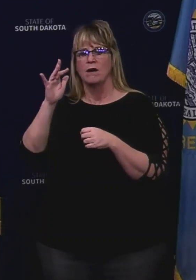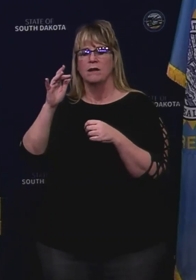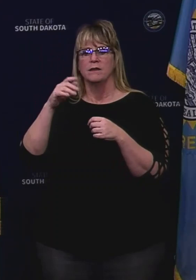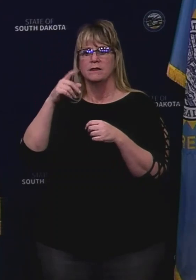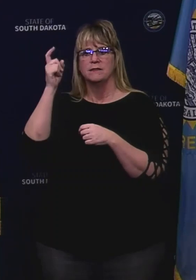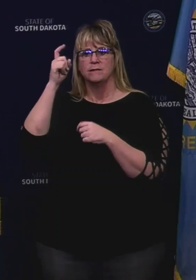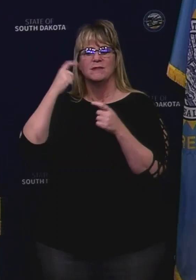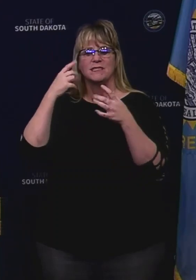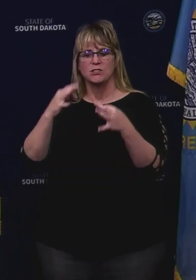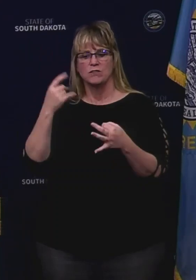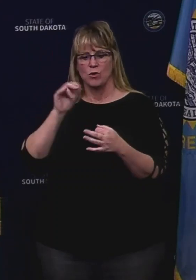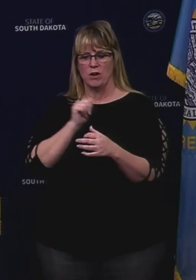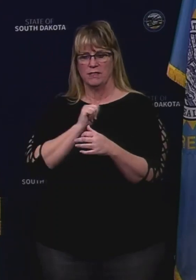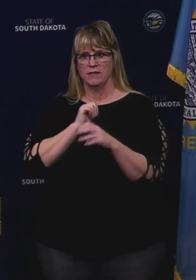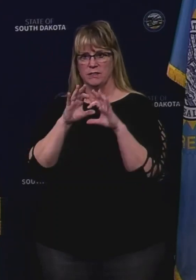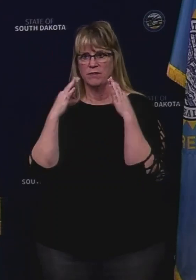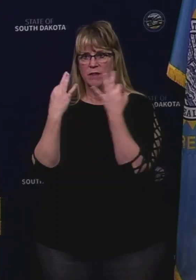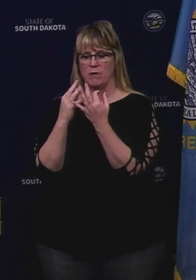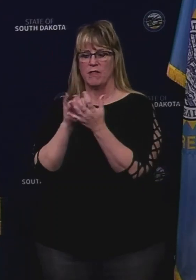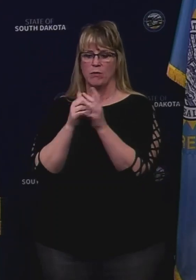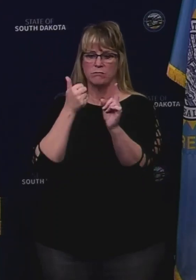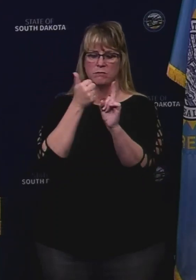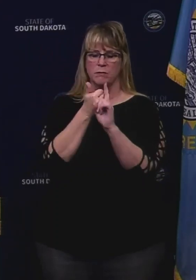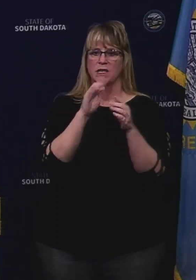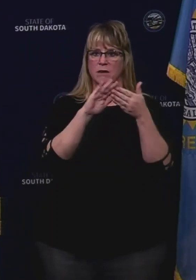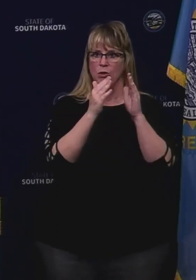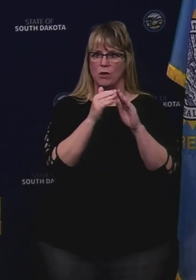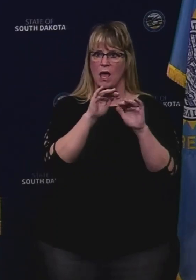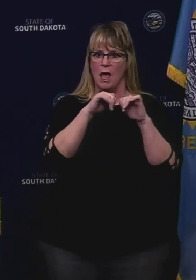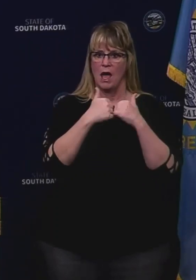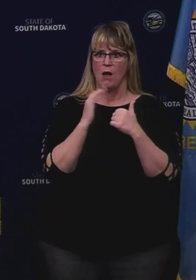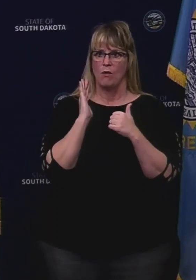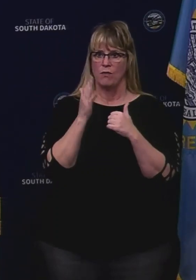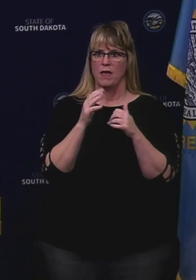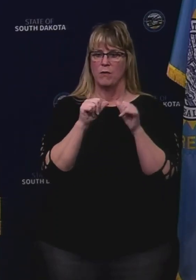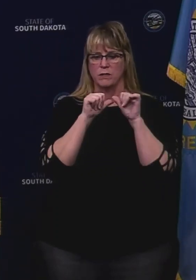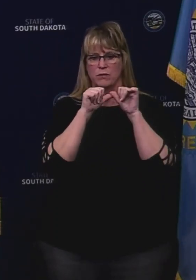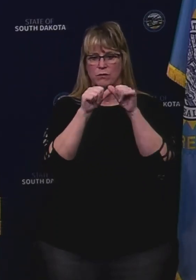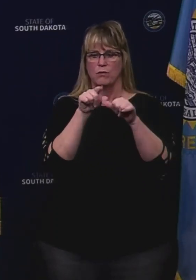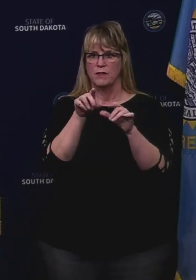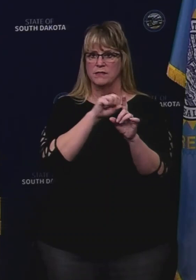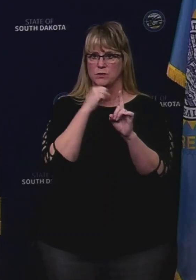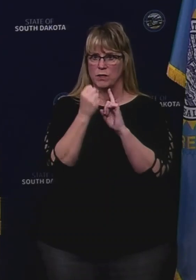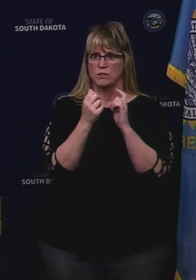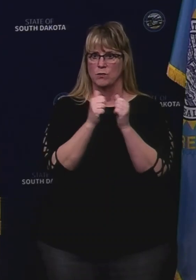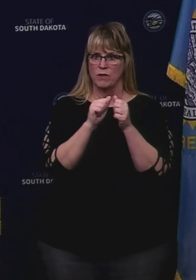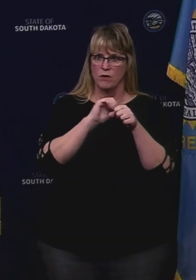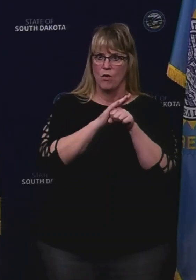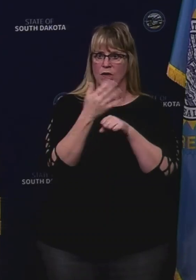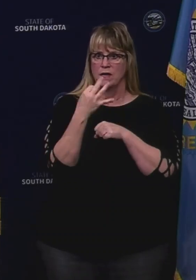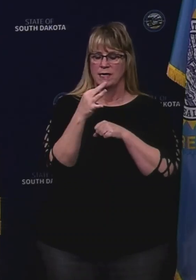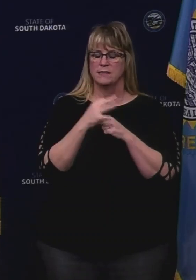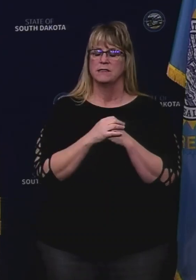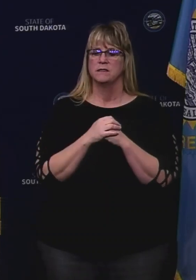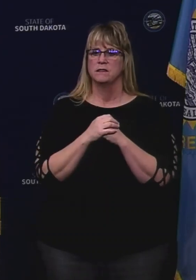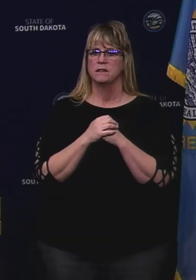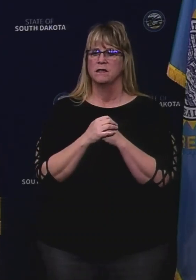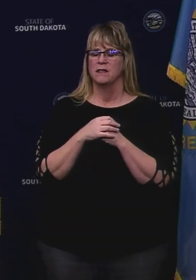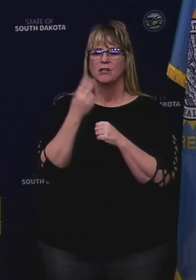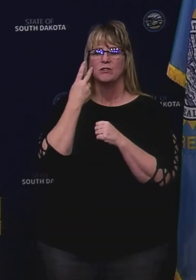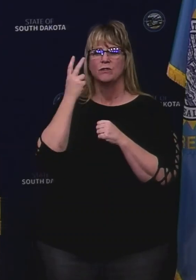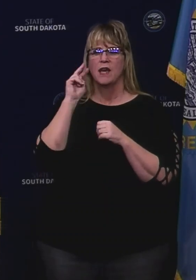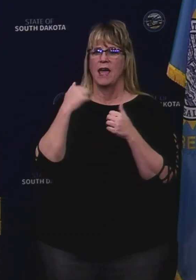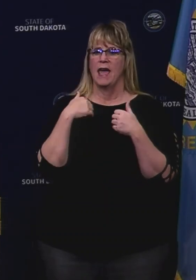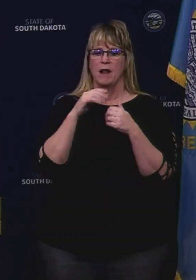families. And in result, that will impact our communities and how they weather the situation that we're in. A couple of days ago, I set up a medical